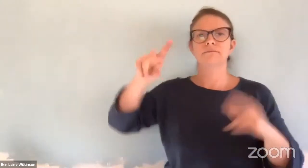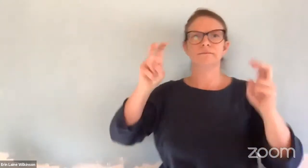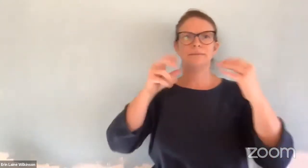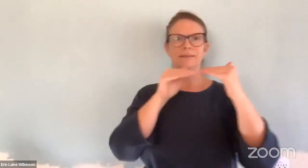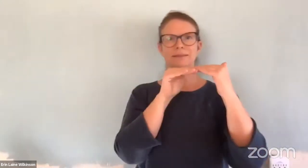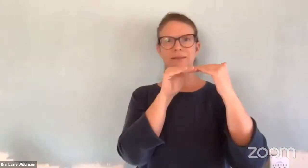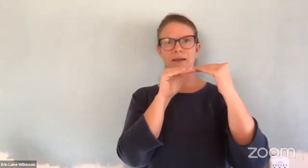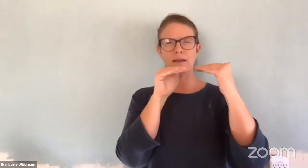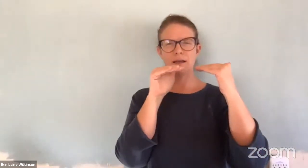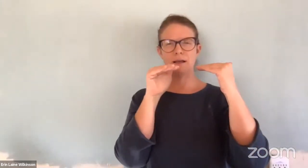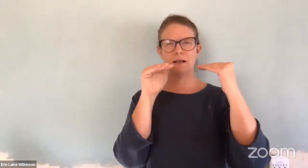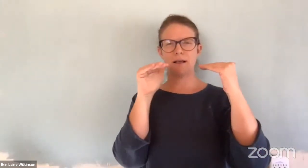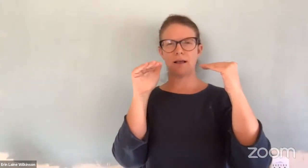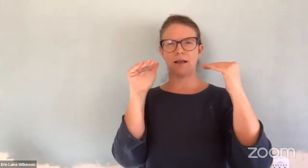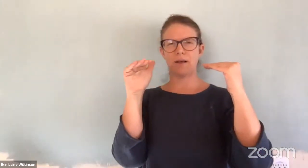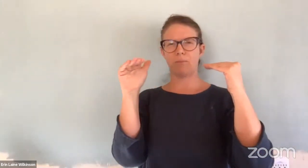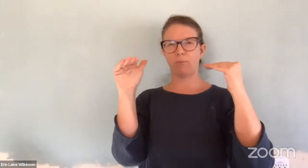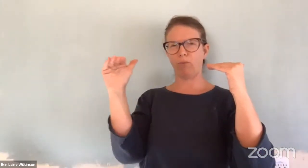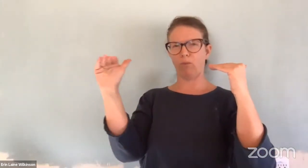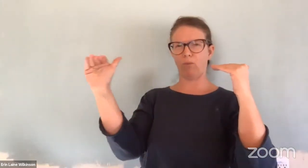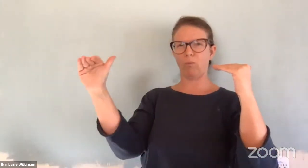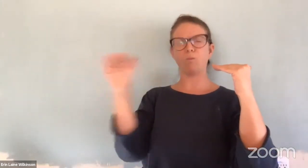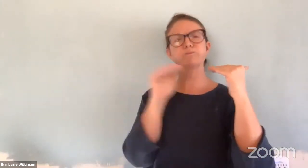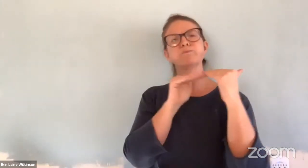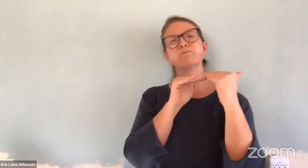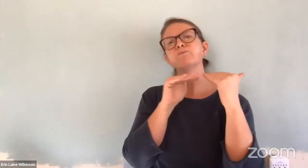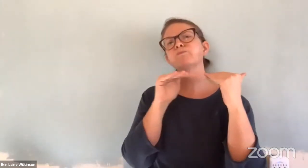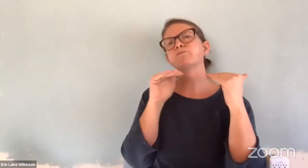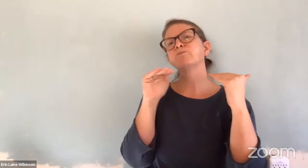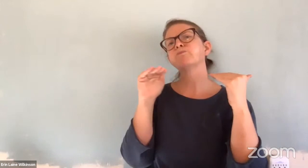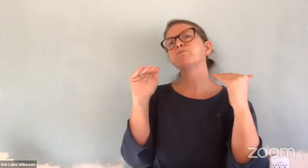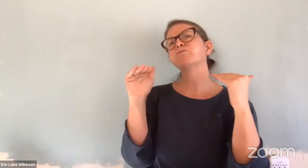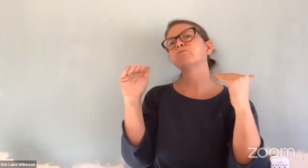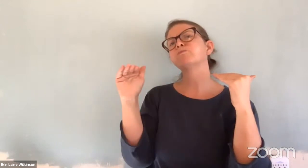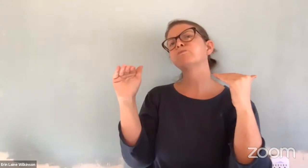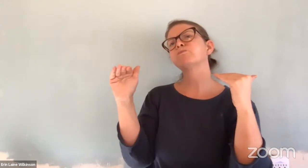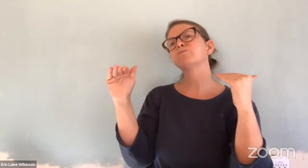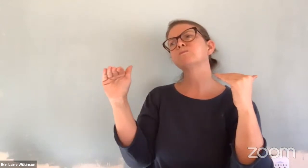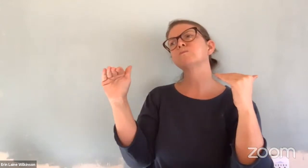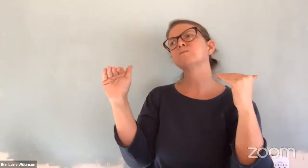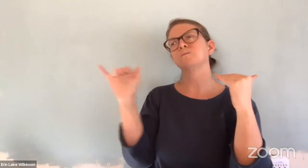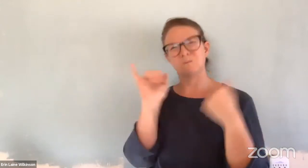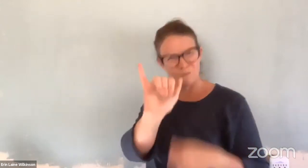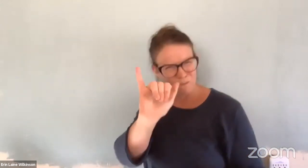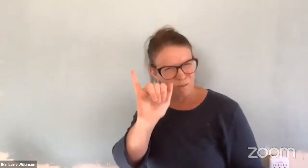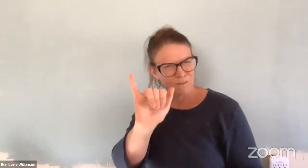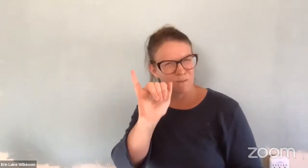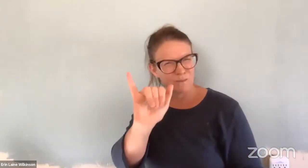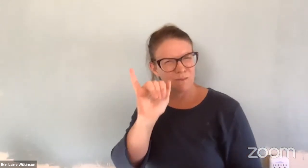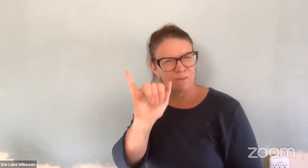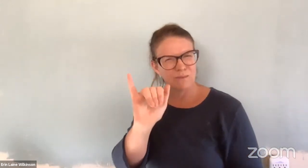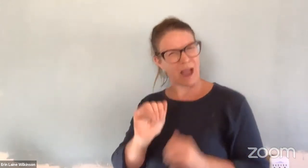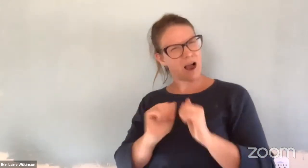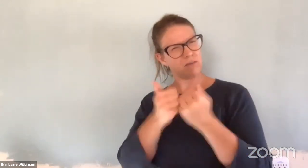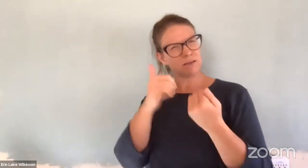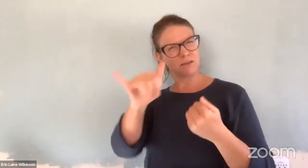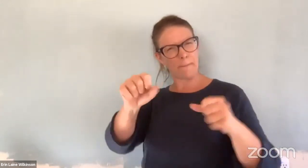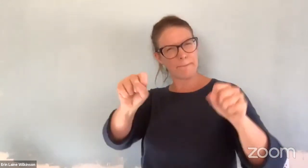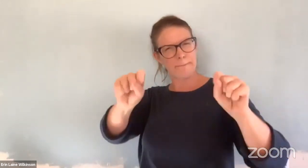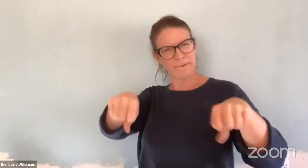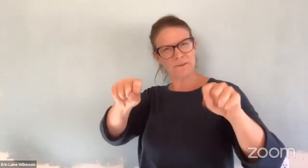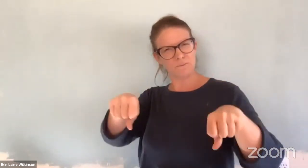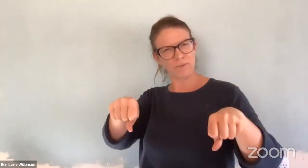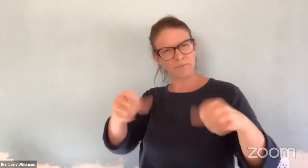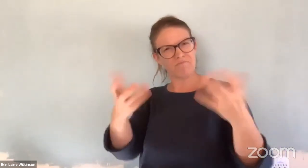it sort of gives a feel that, or this idea, I should say, that it's stable. Majority sign languages are stable, not